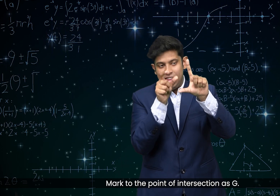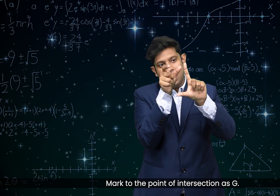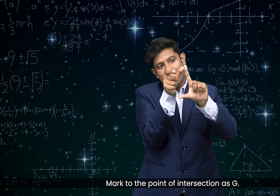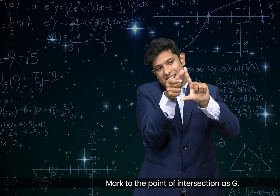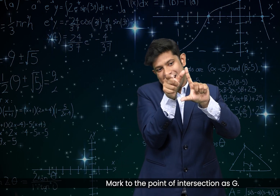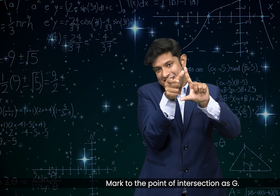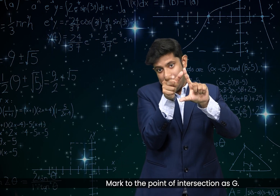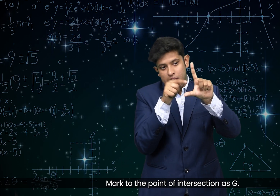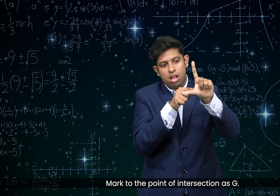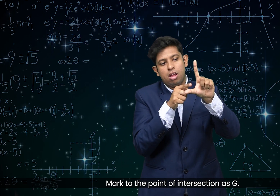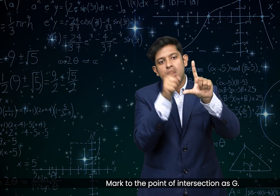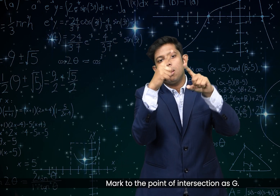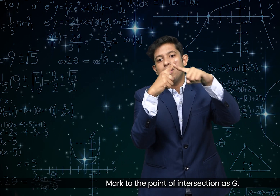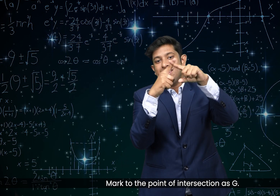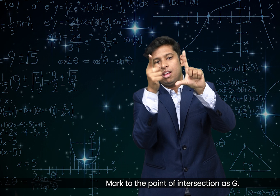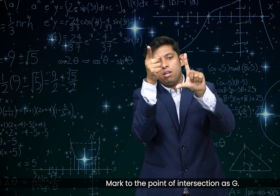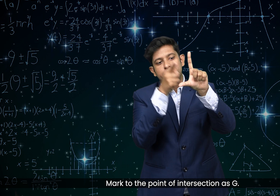Mark the point of intersection as G.